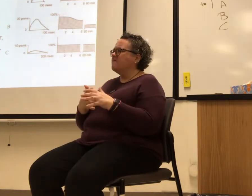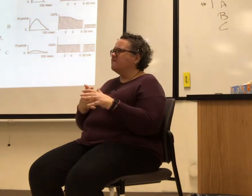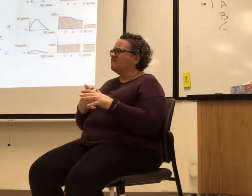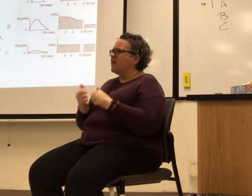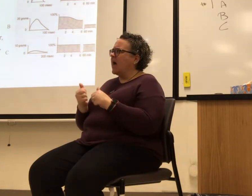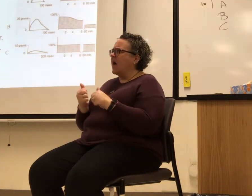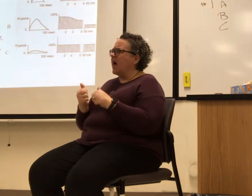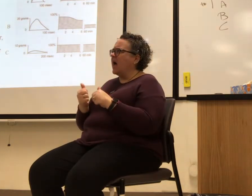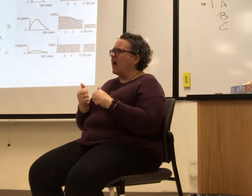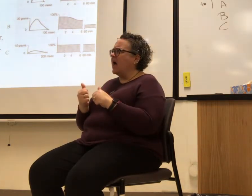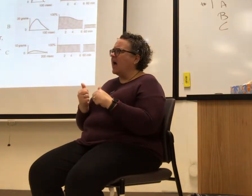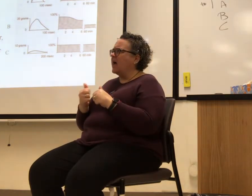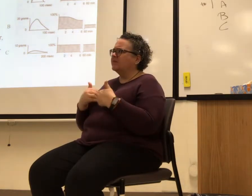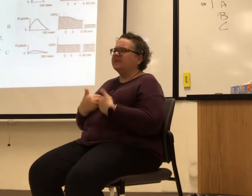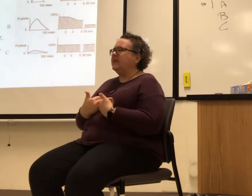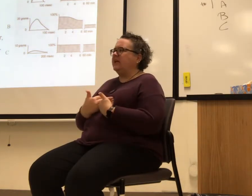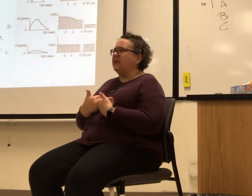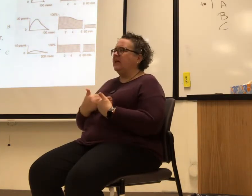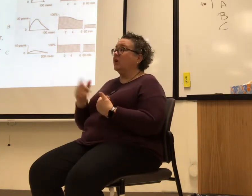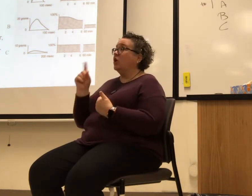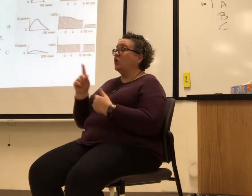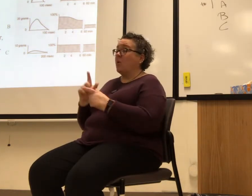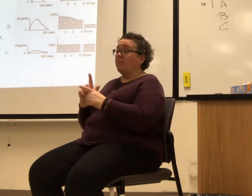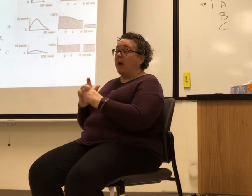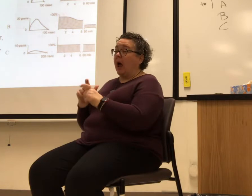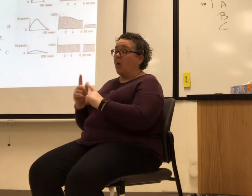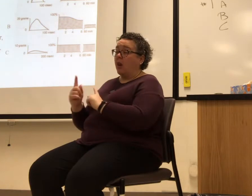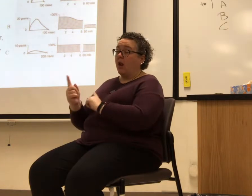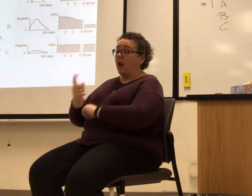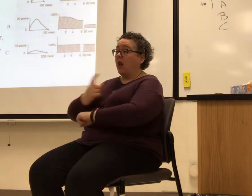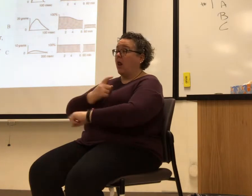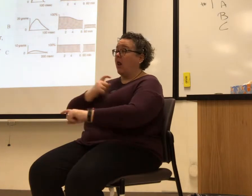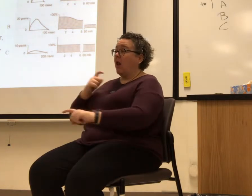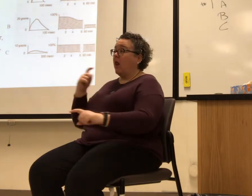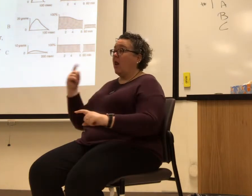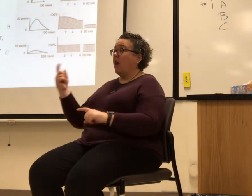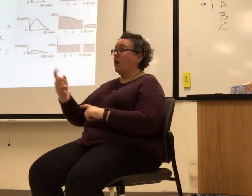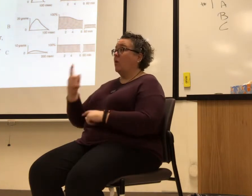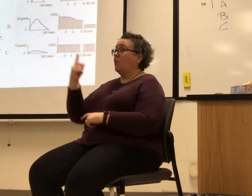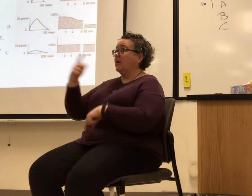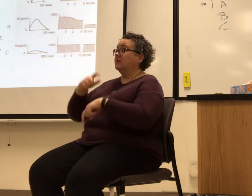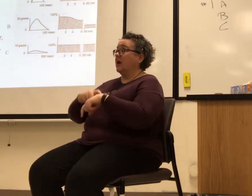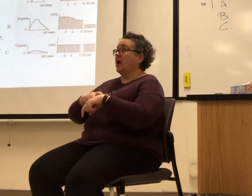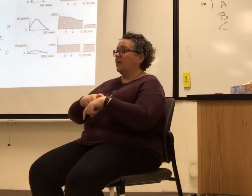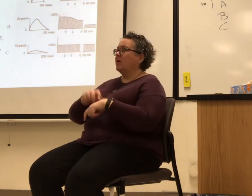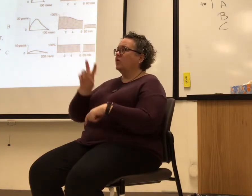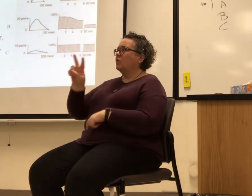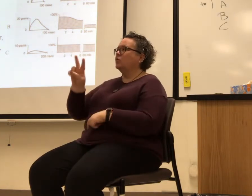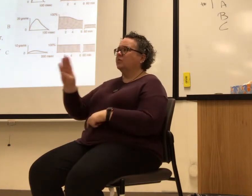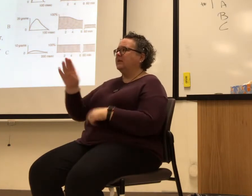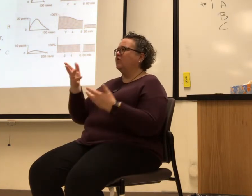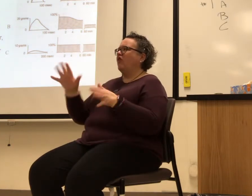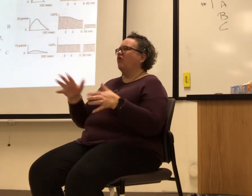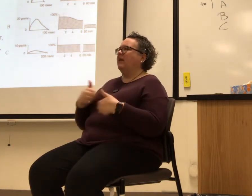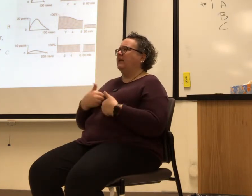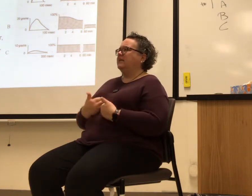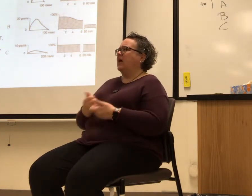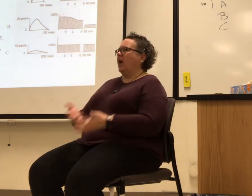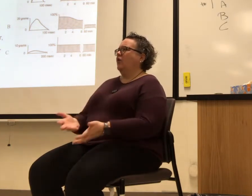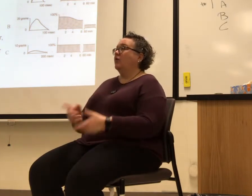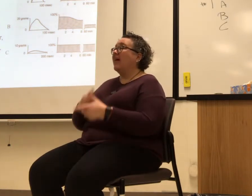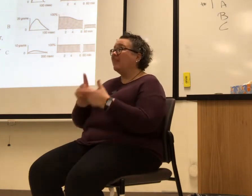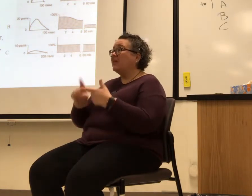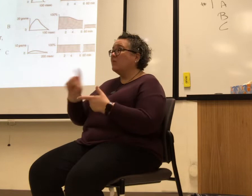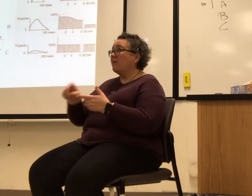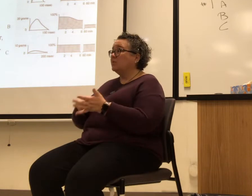They fatigue. Now, you run around the track one time, your 2Bs are already fatigued, but then you have to